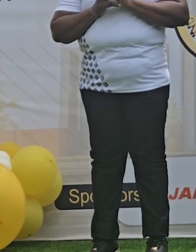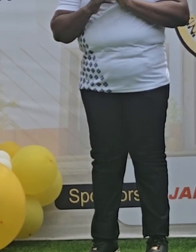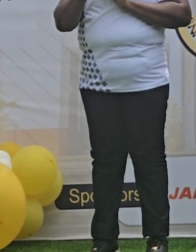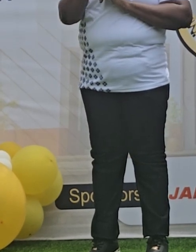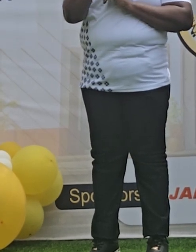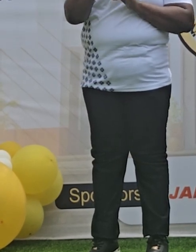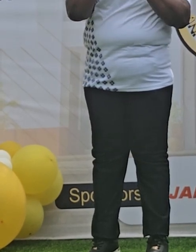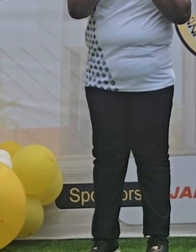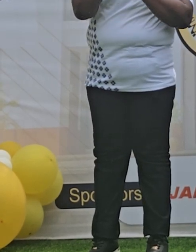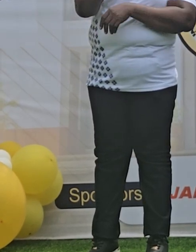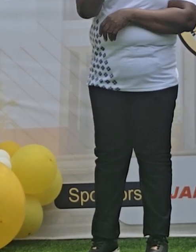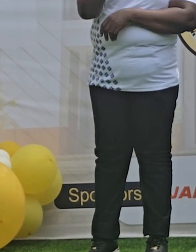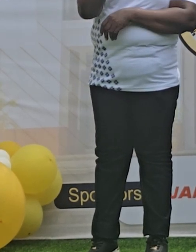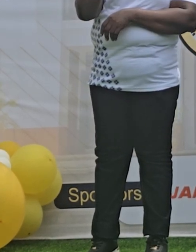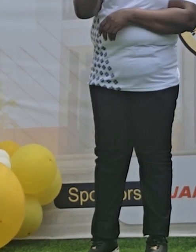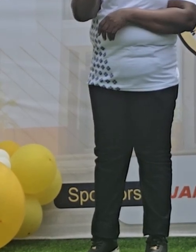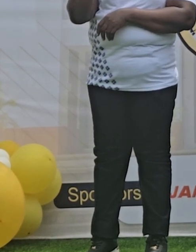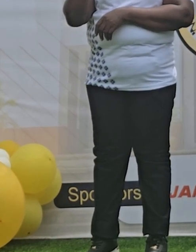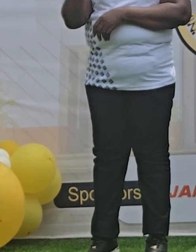in